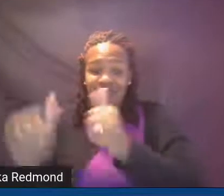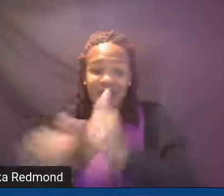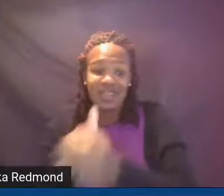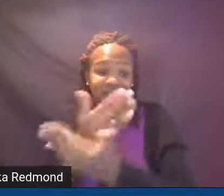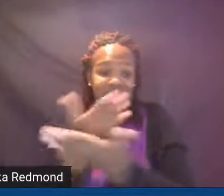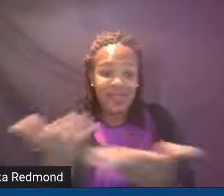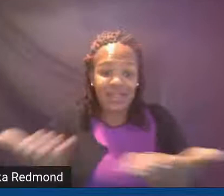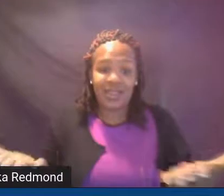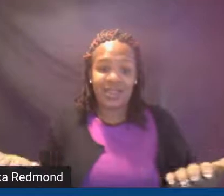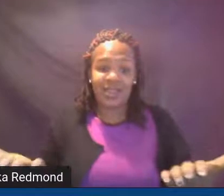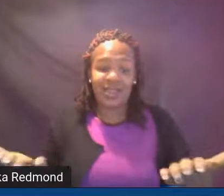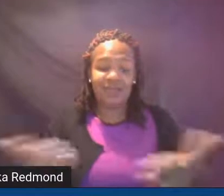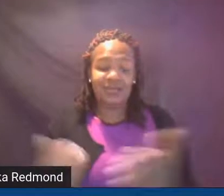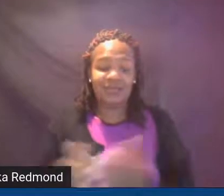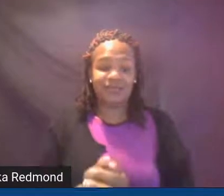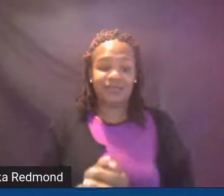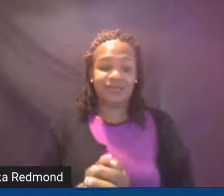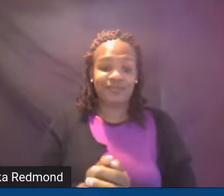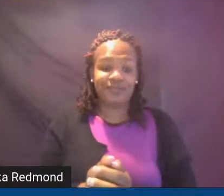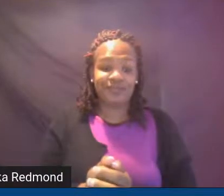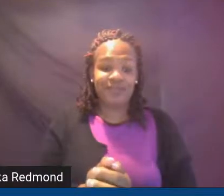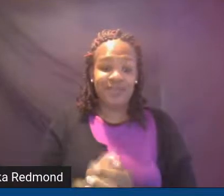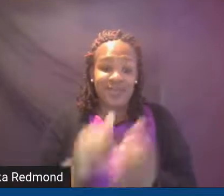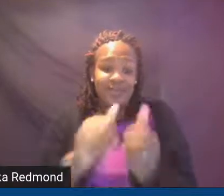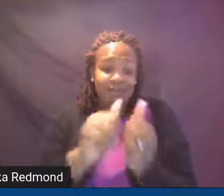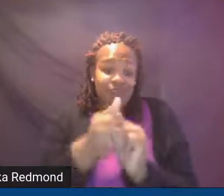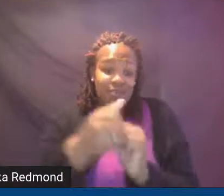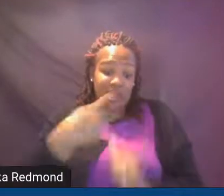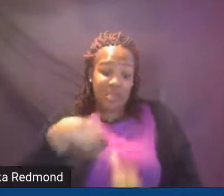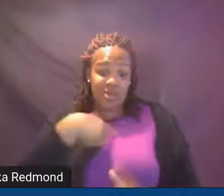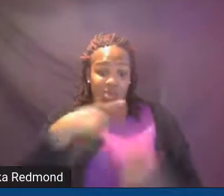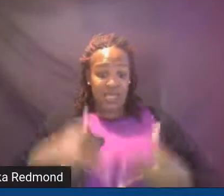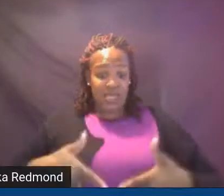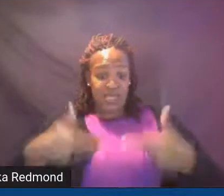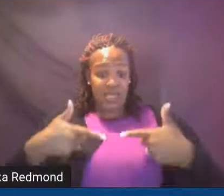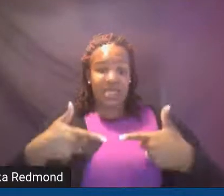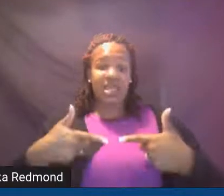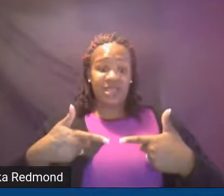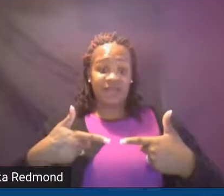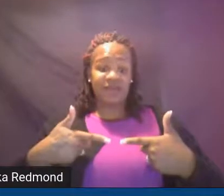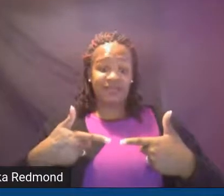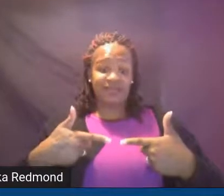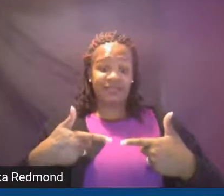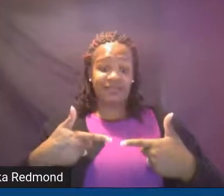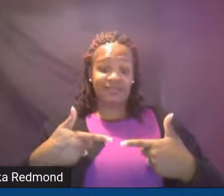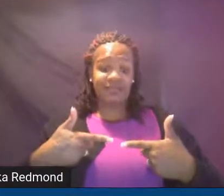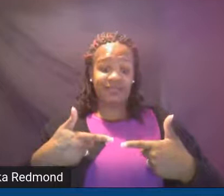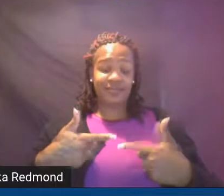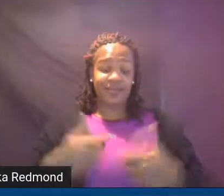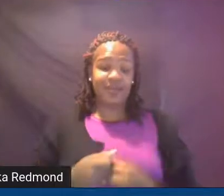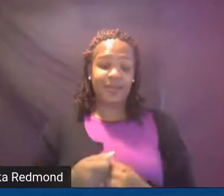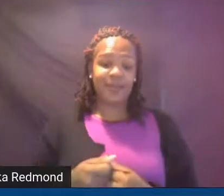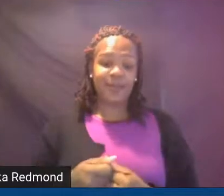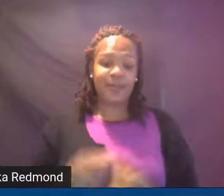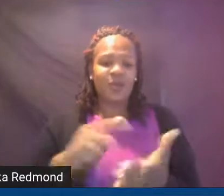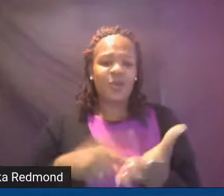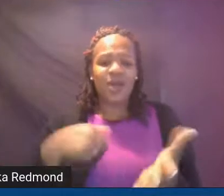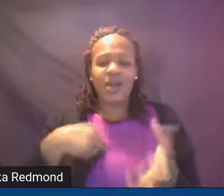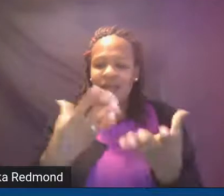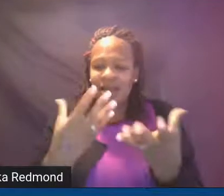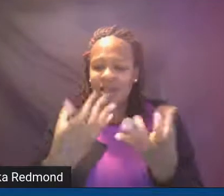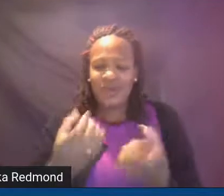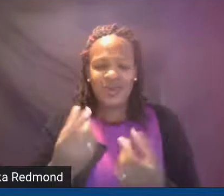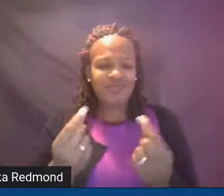everything that you know in how we live our lives. And what I want to do is I want to